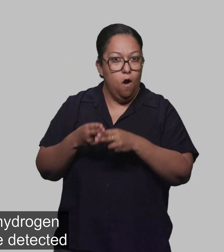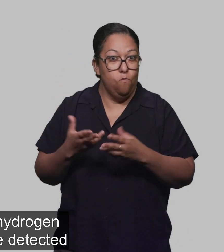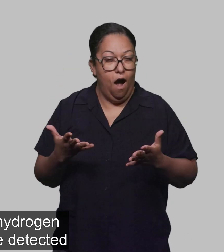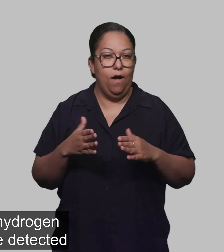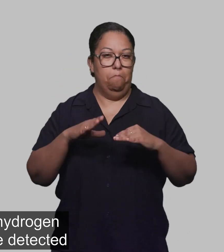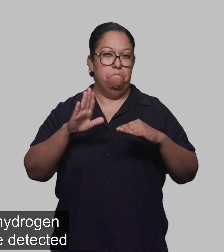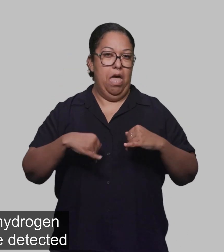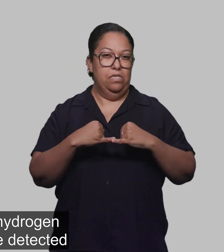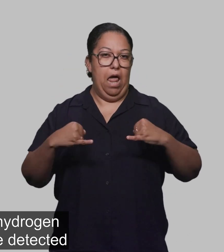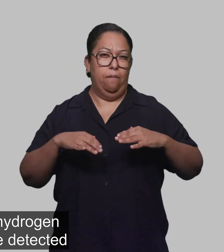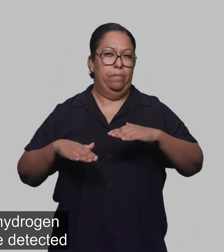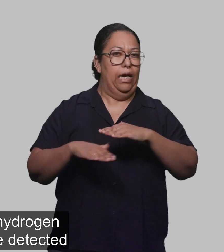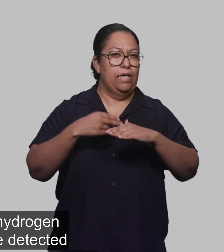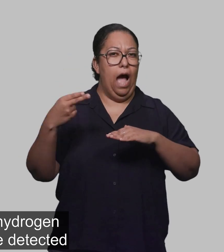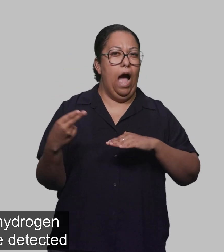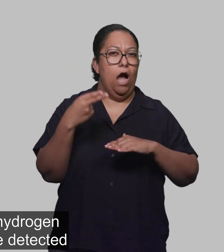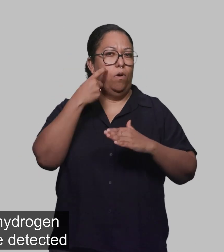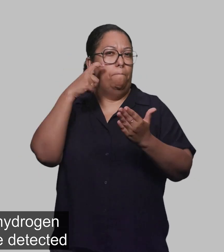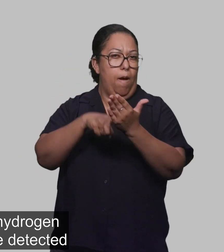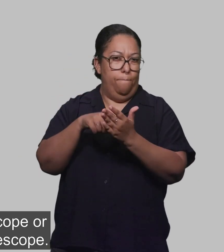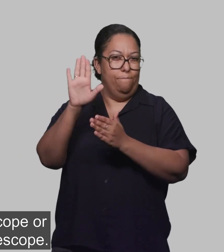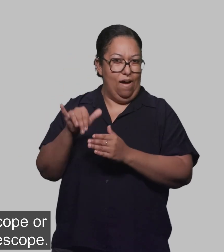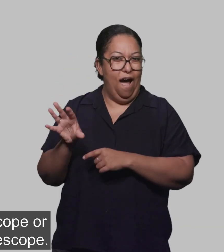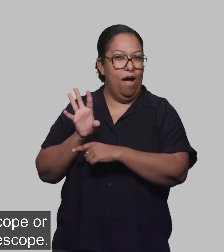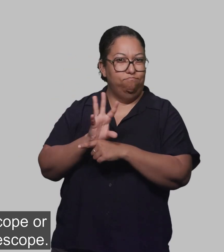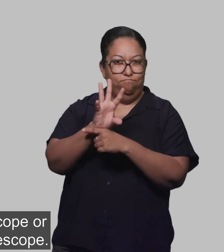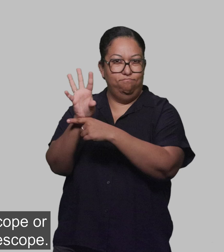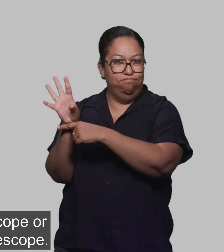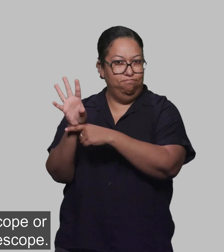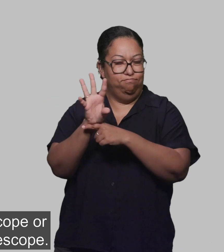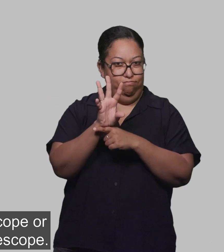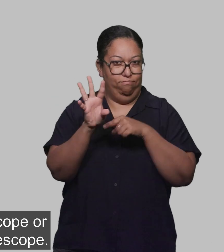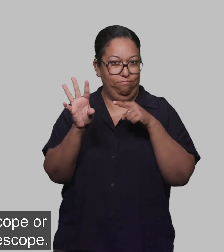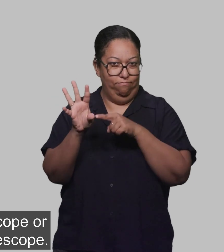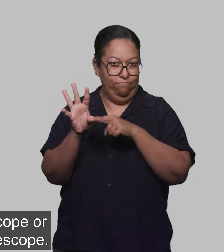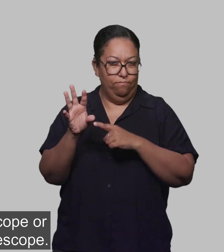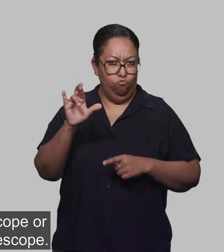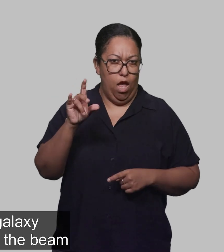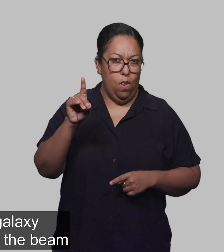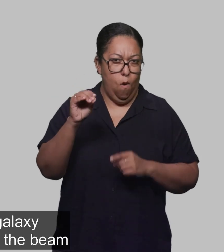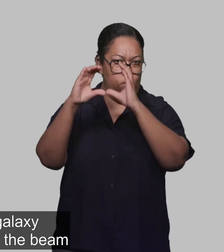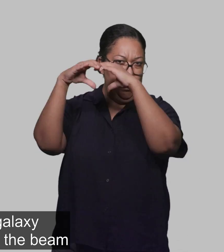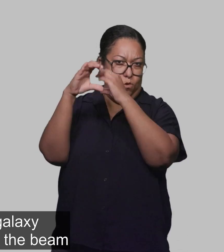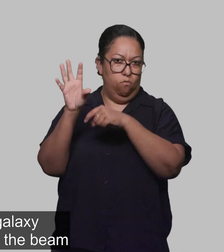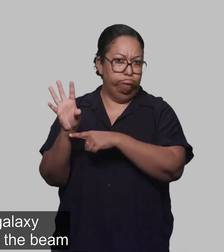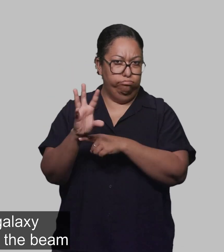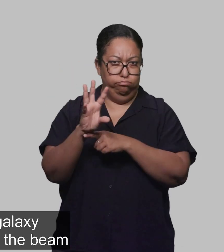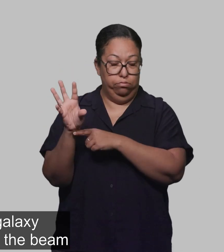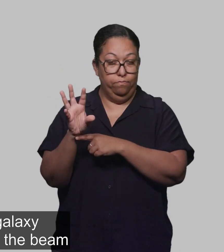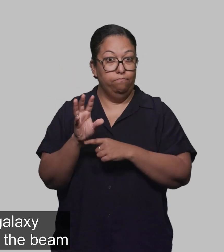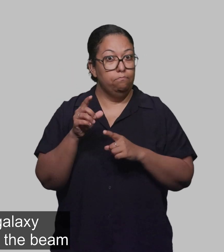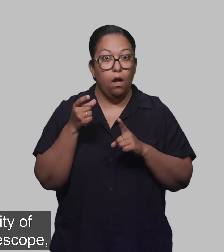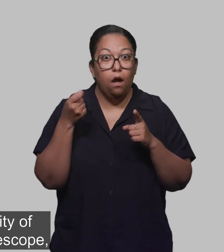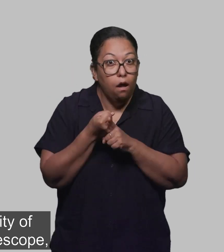of hydrogen in the telescope, detected by the telescope or the radio telescope. When the galaxy passes